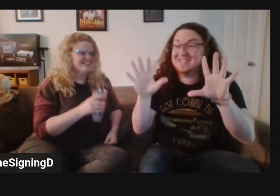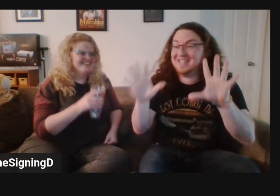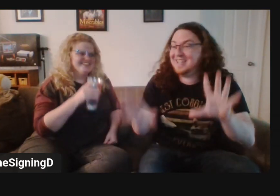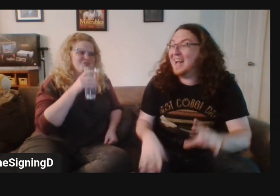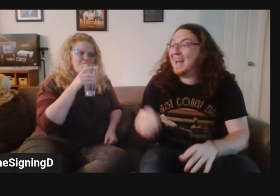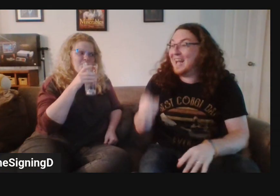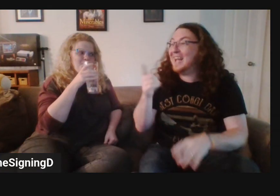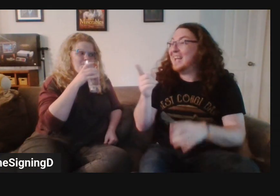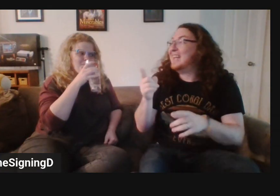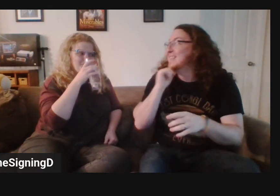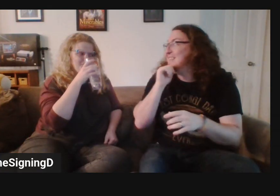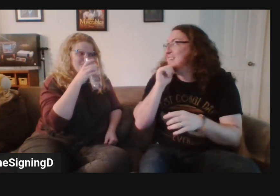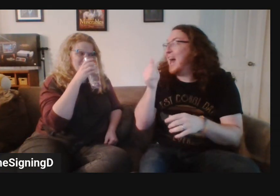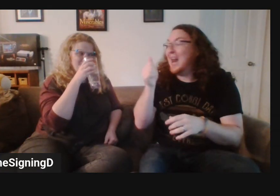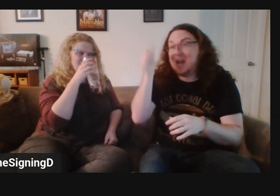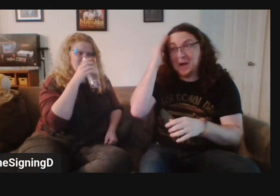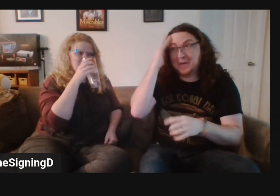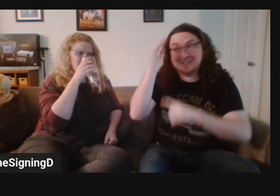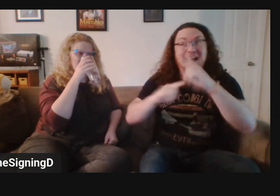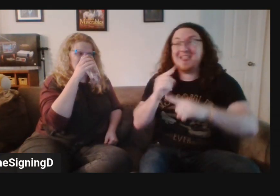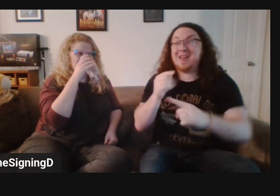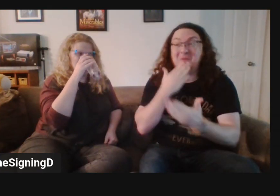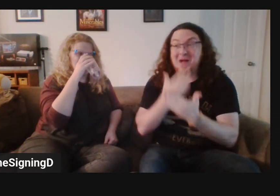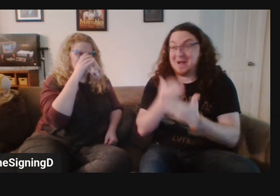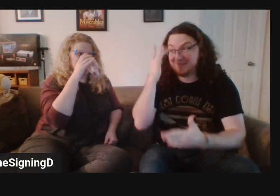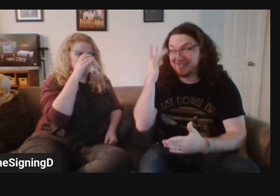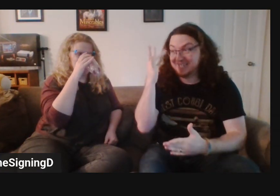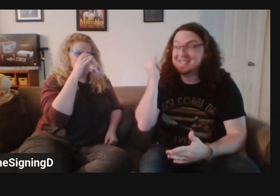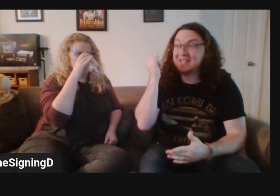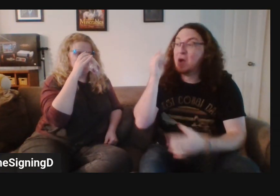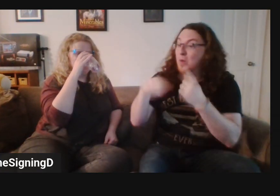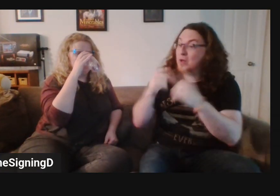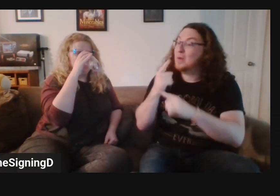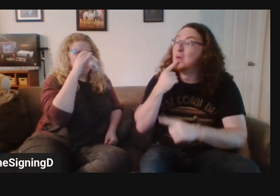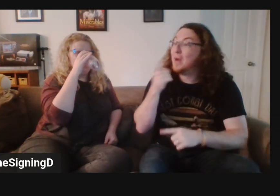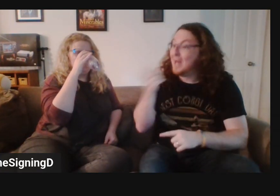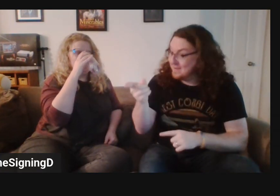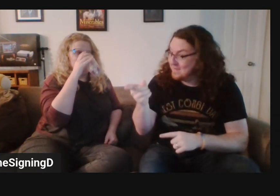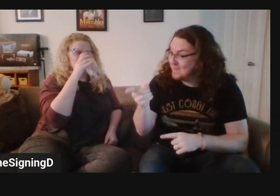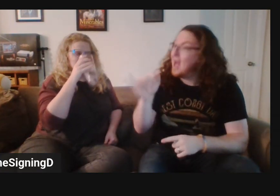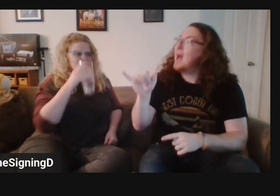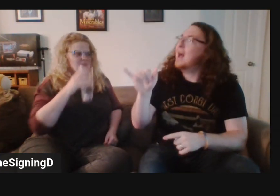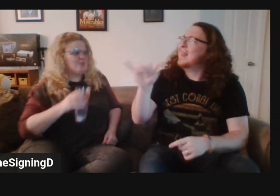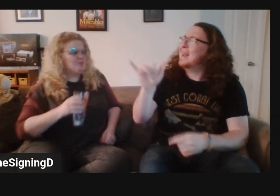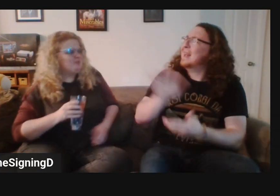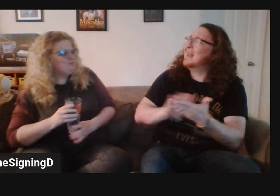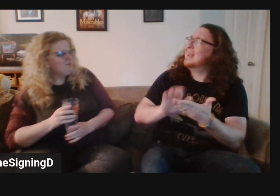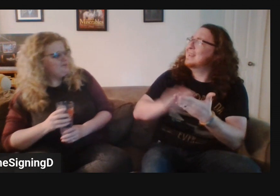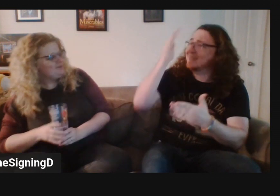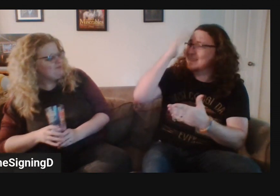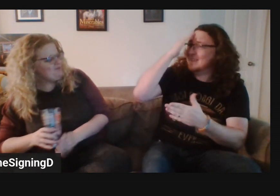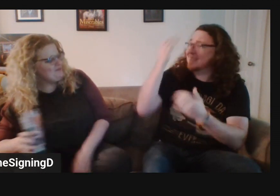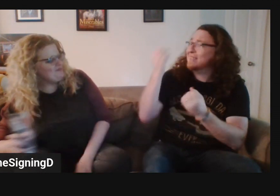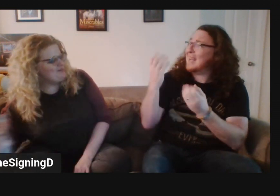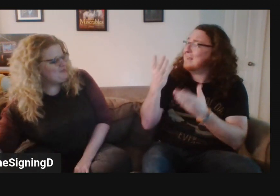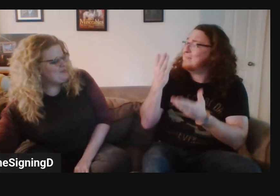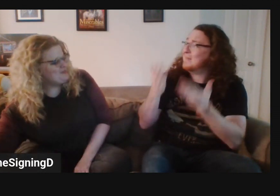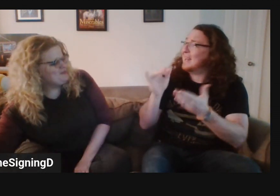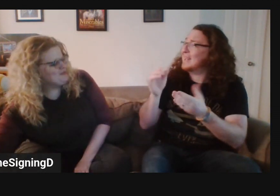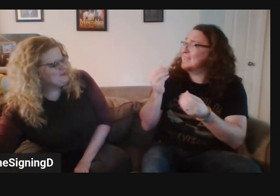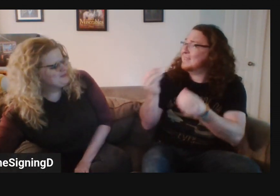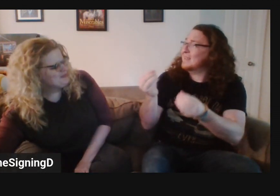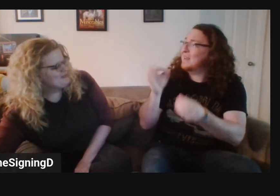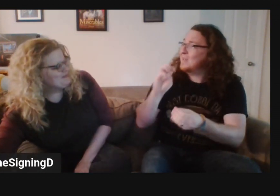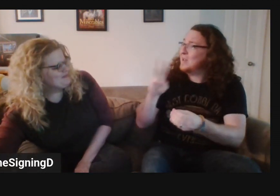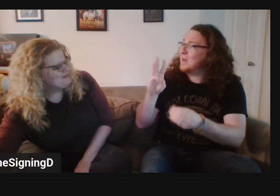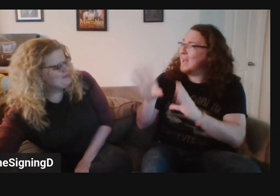Obviously, he does not know sign that well, because when you told him that, oh, that's nice that you know sign, maybe that'll give you a few